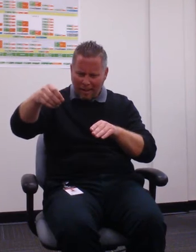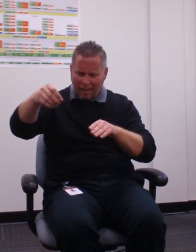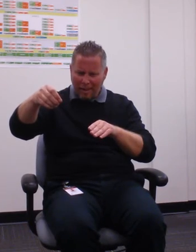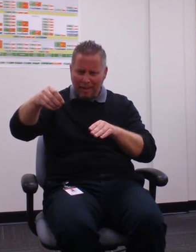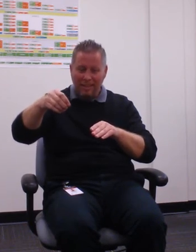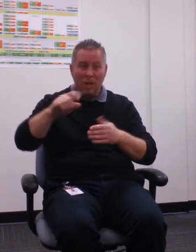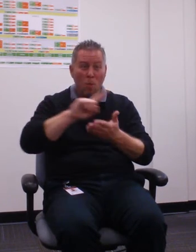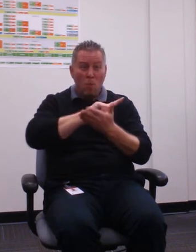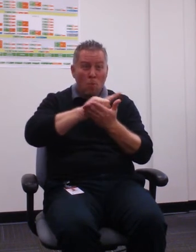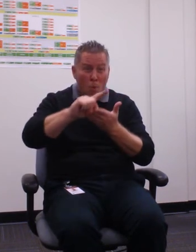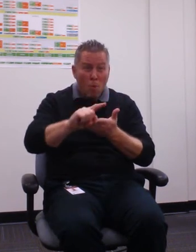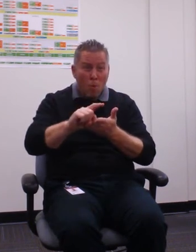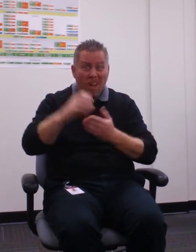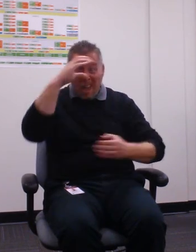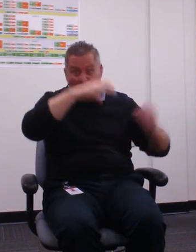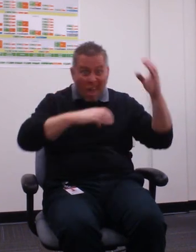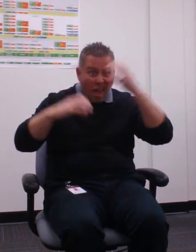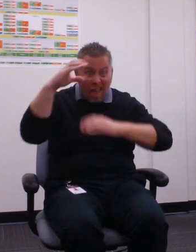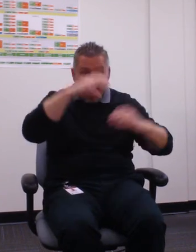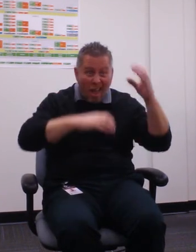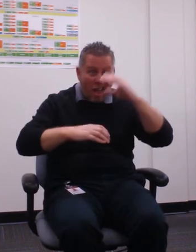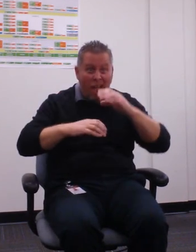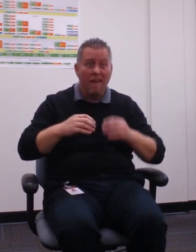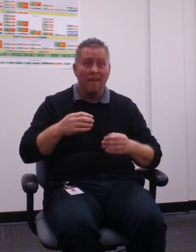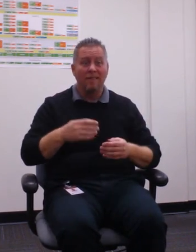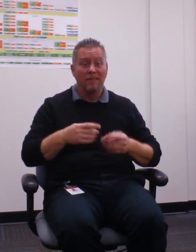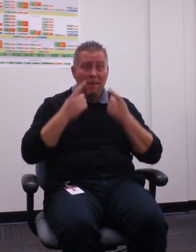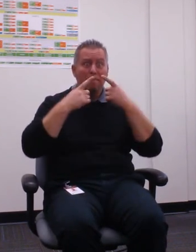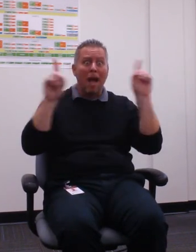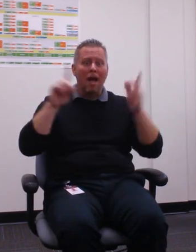half of tearing that car apart.